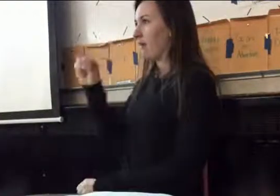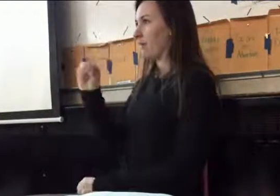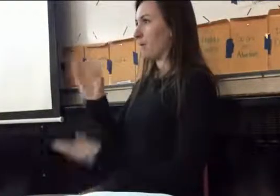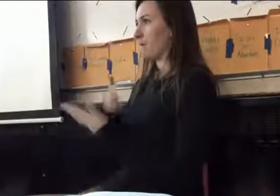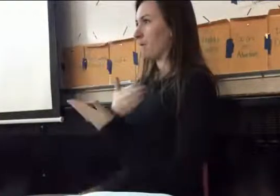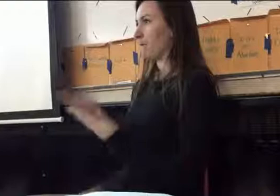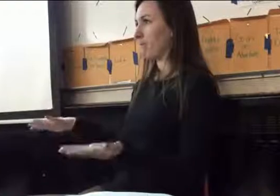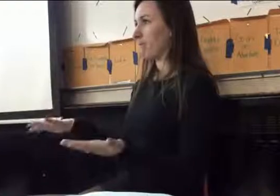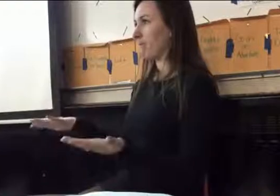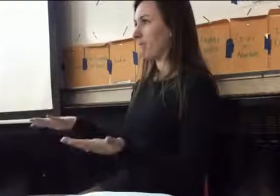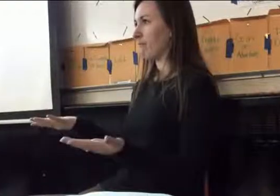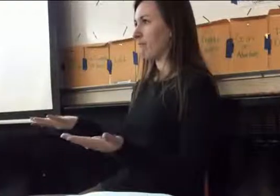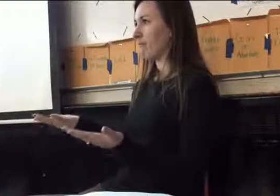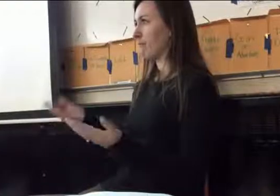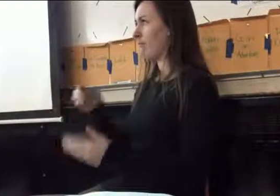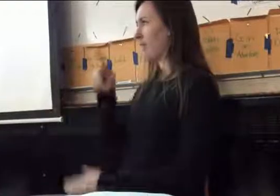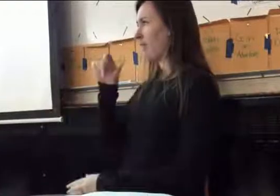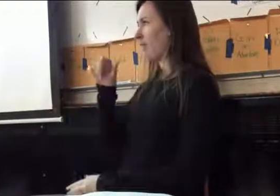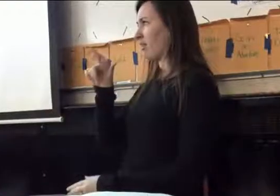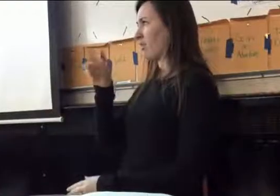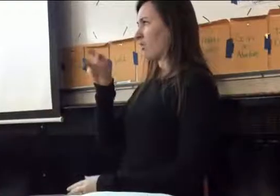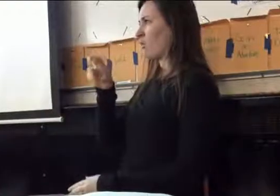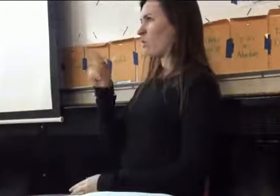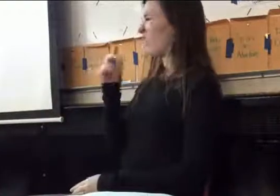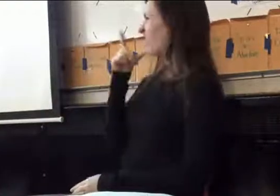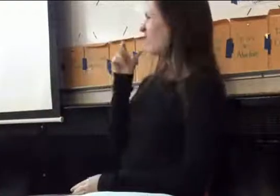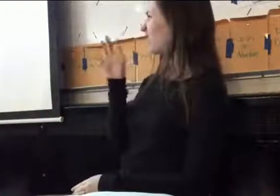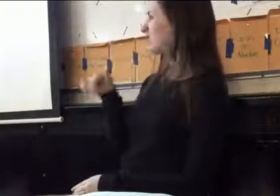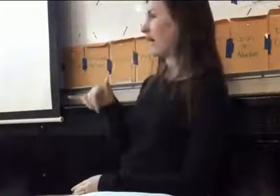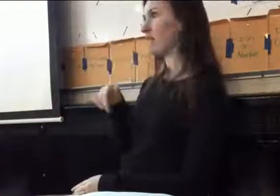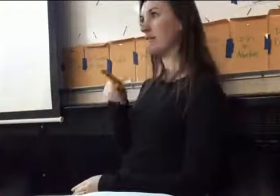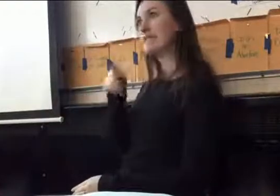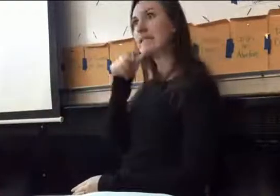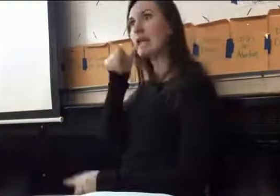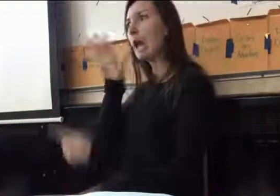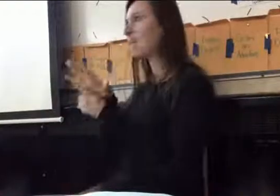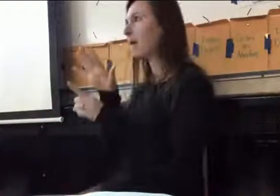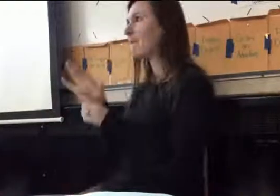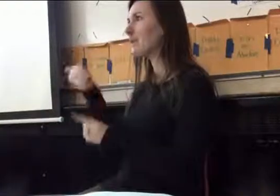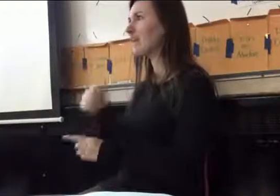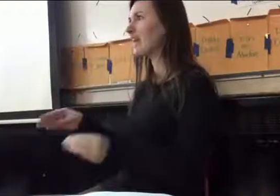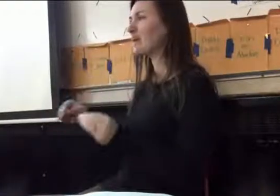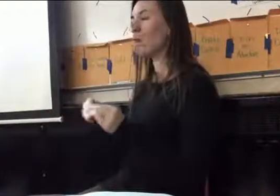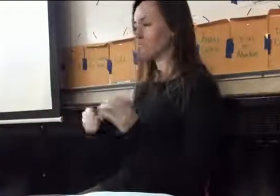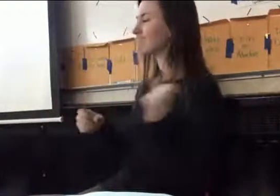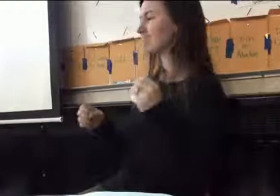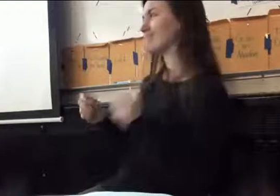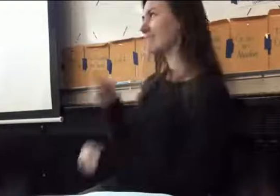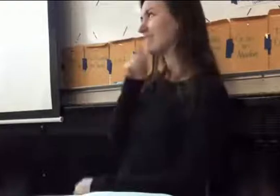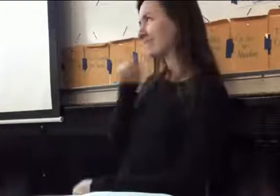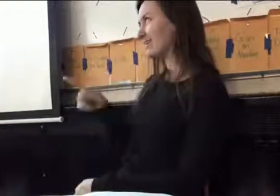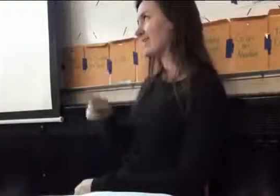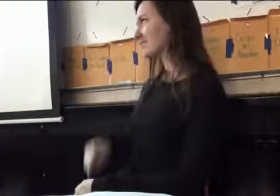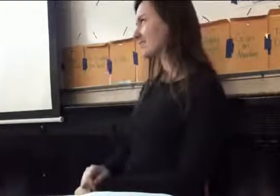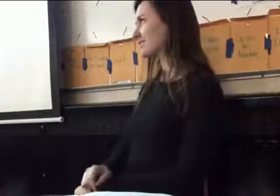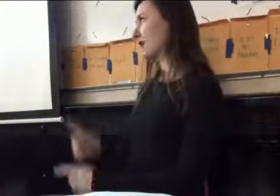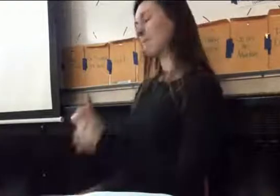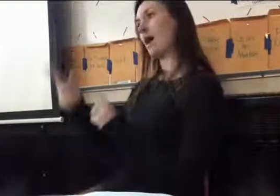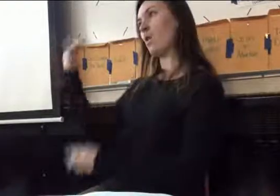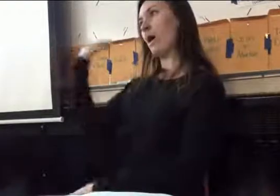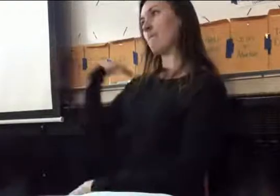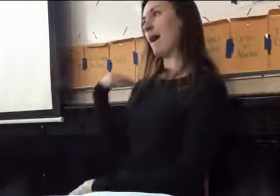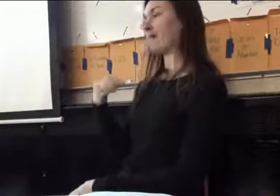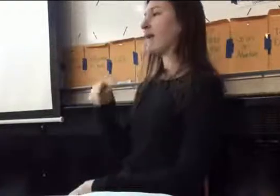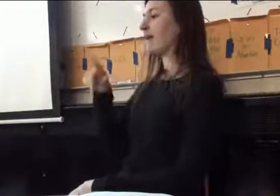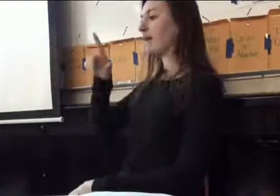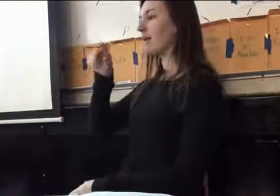yeah. So, is he not real anymore? Is he not like a thing anymore? No, he is. Okay. That was like Lollipop in like 2000. That was